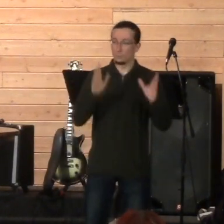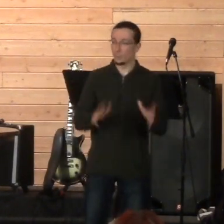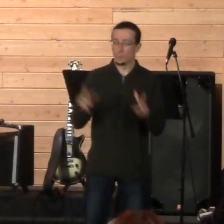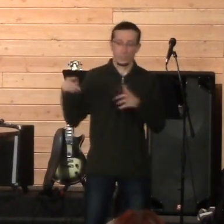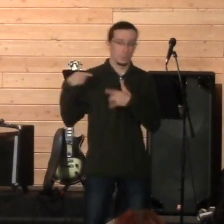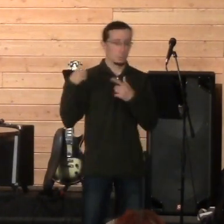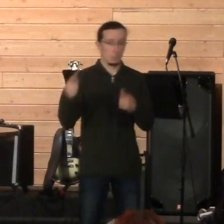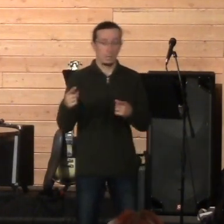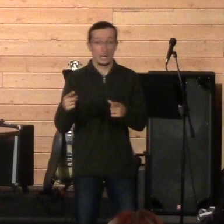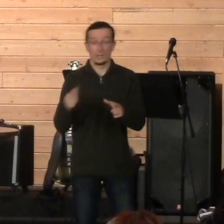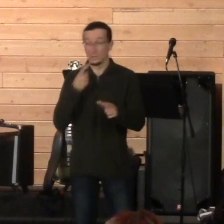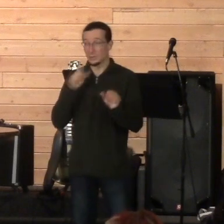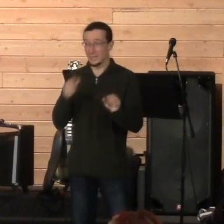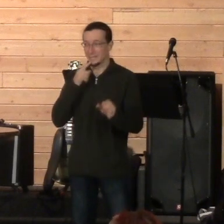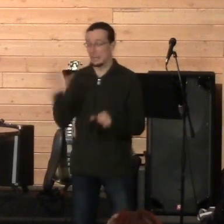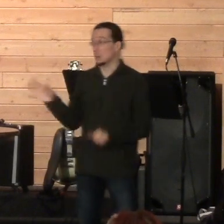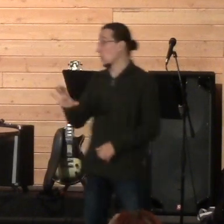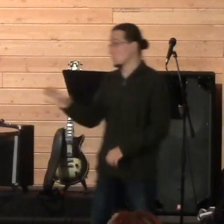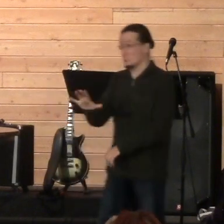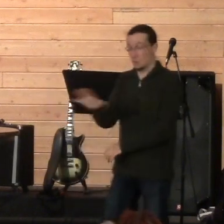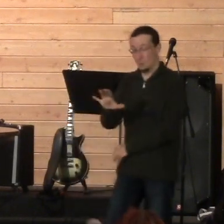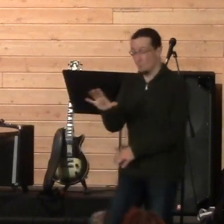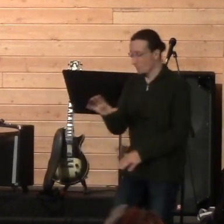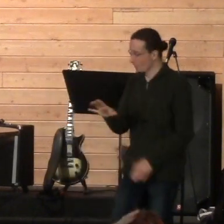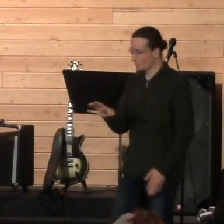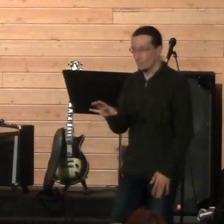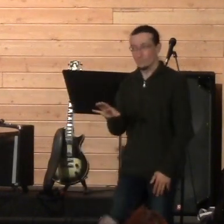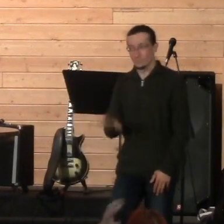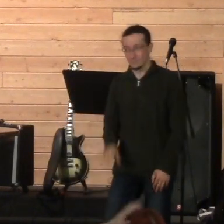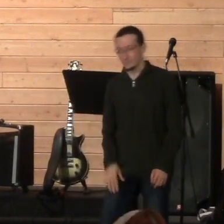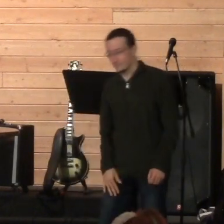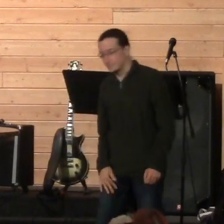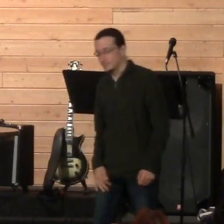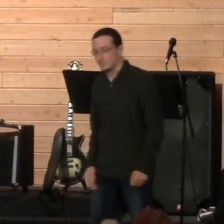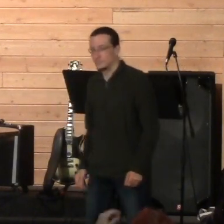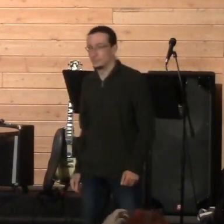no. Oh no. Oh no.